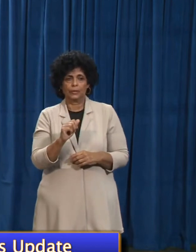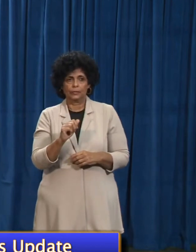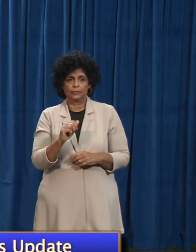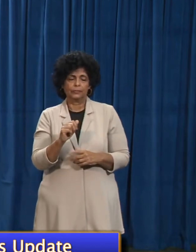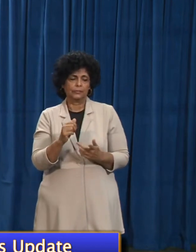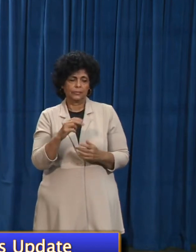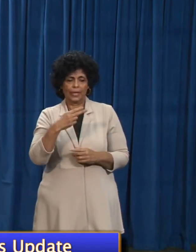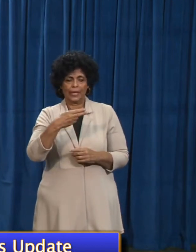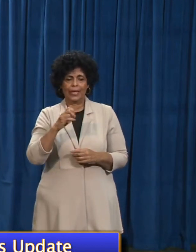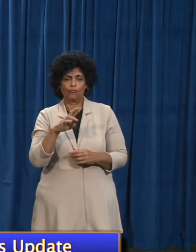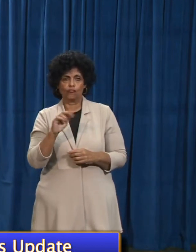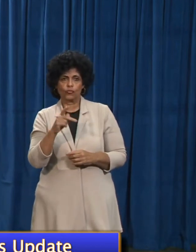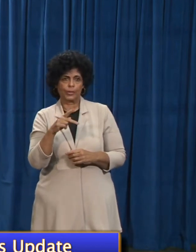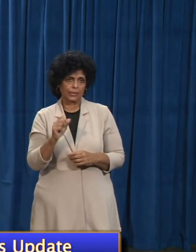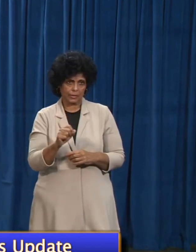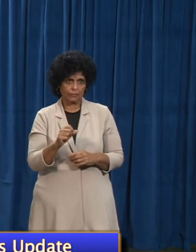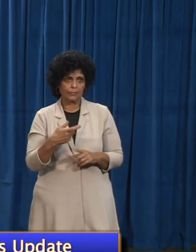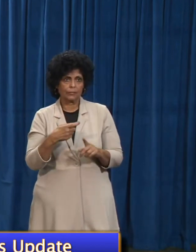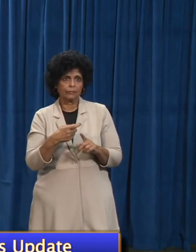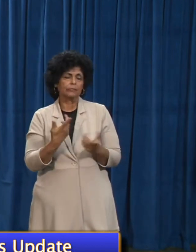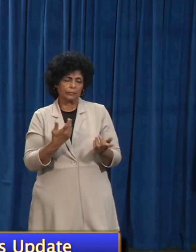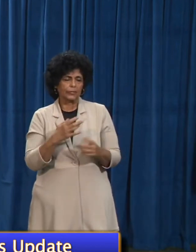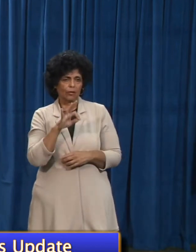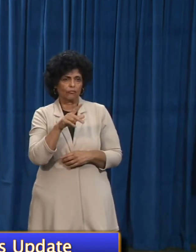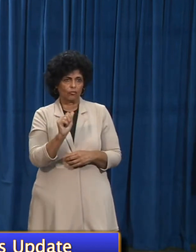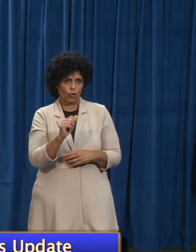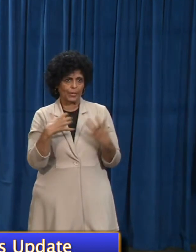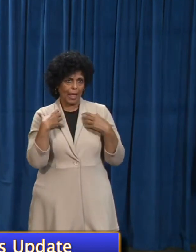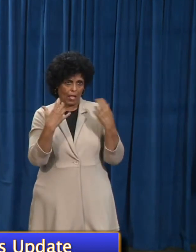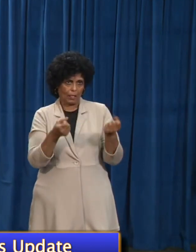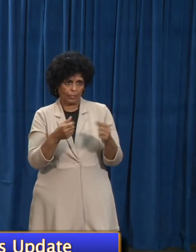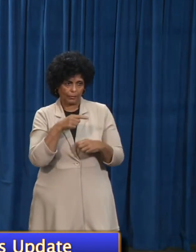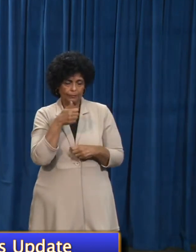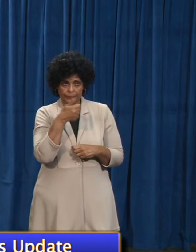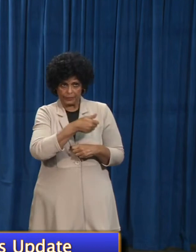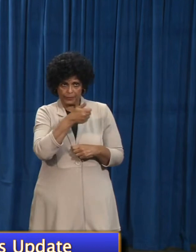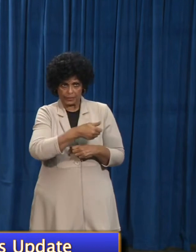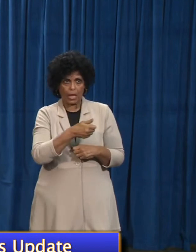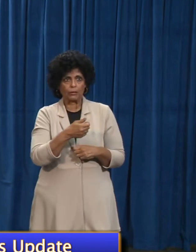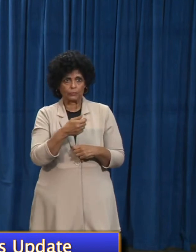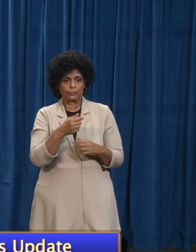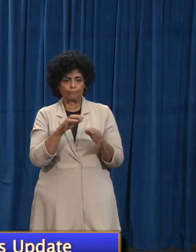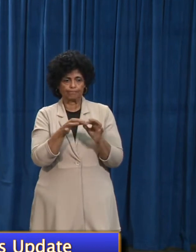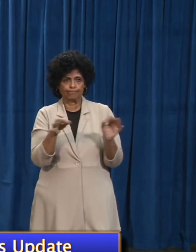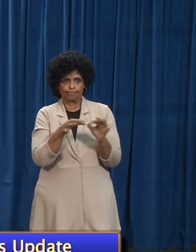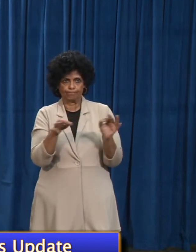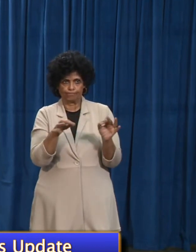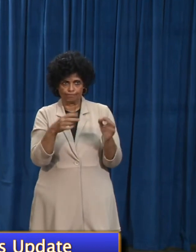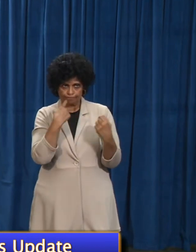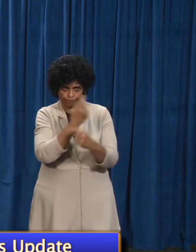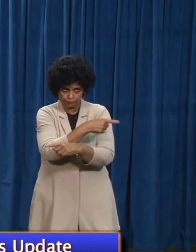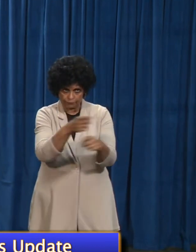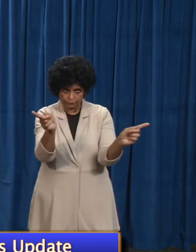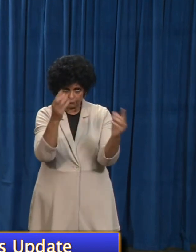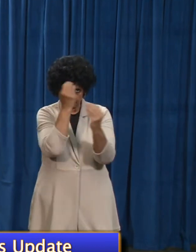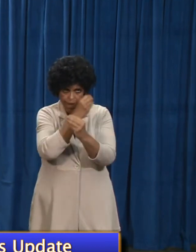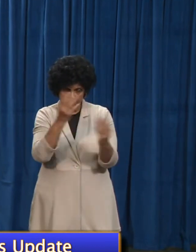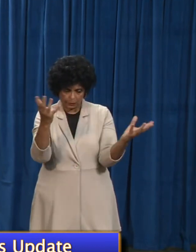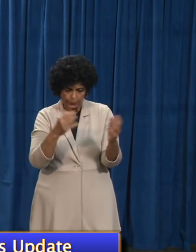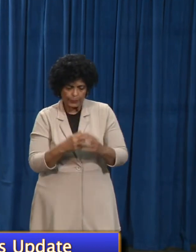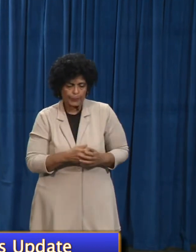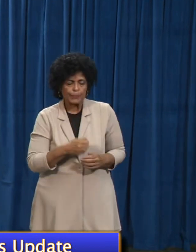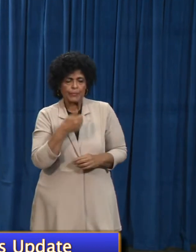Advent Health, released a statement earlier today, and in the statement that